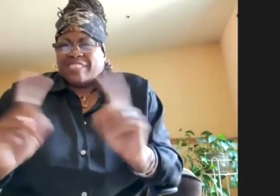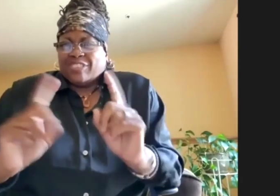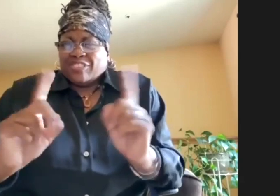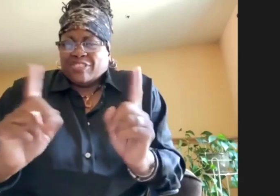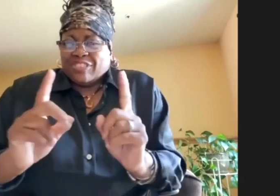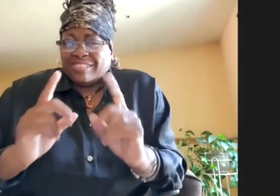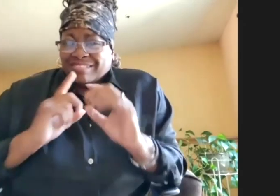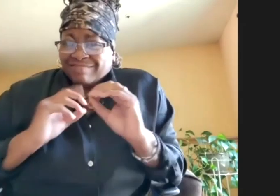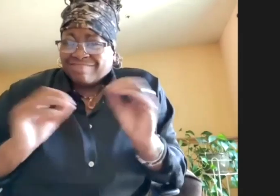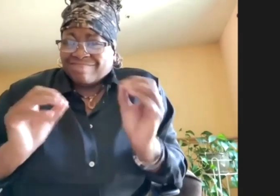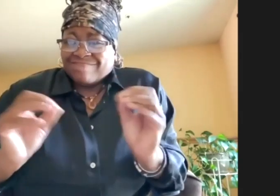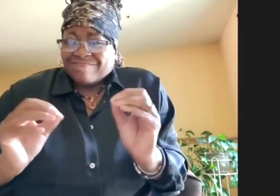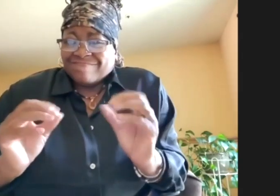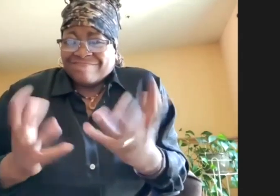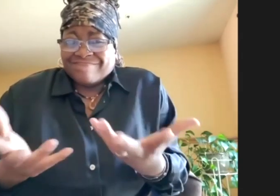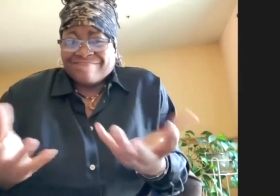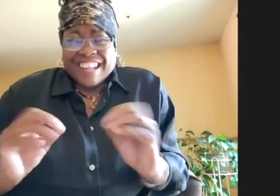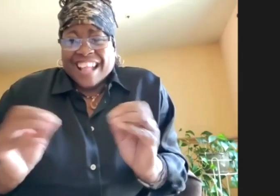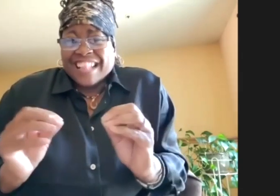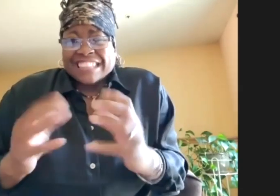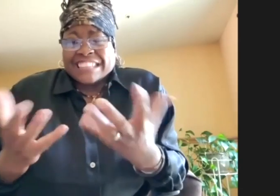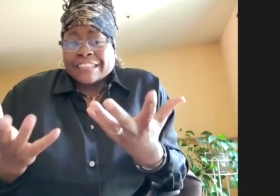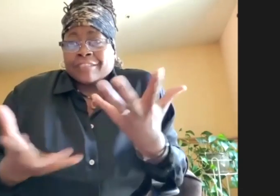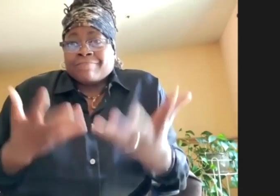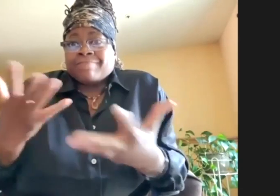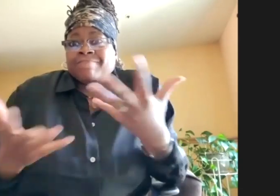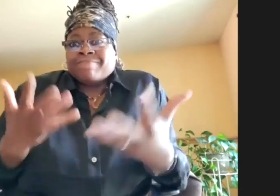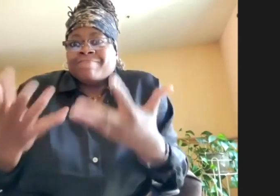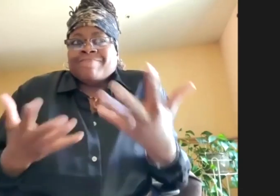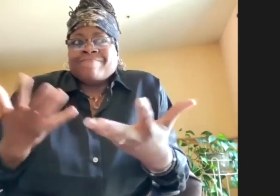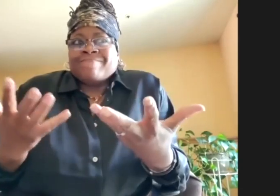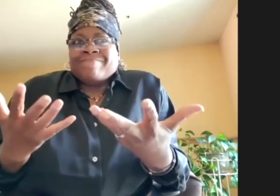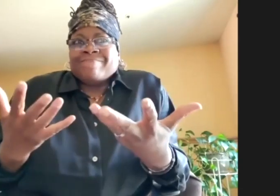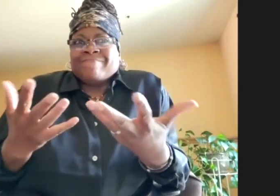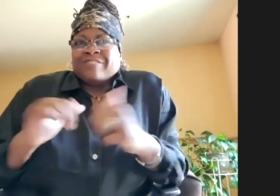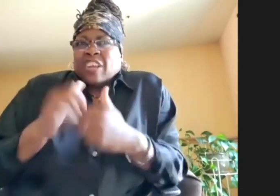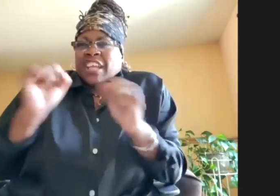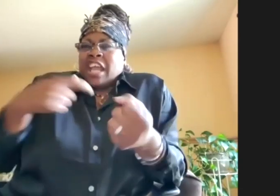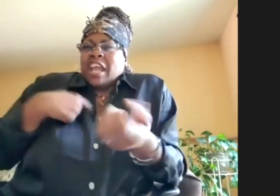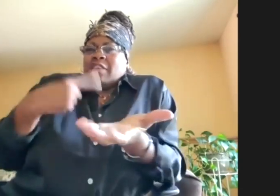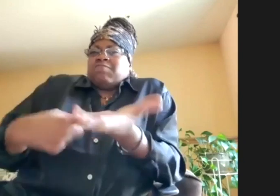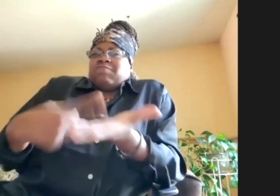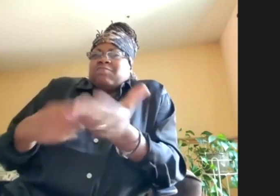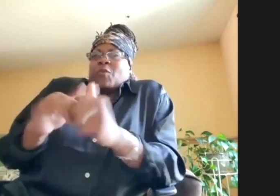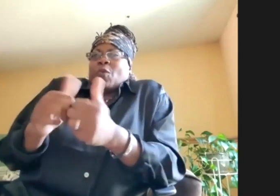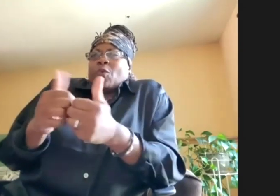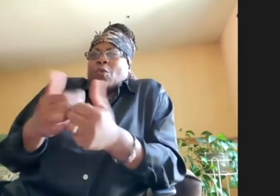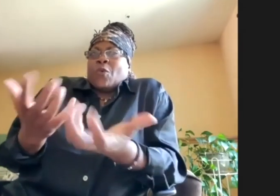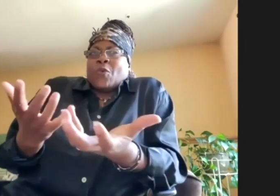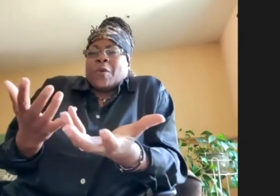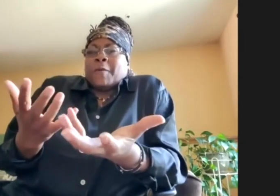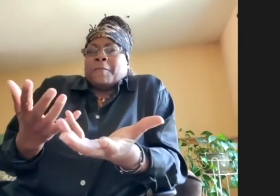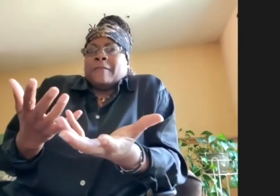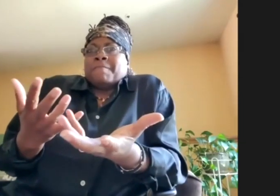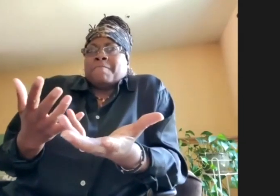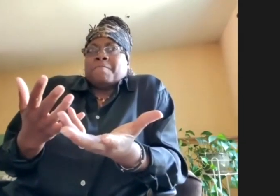How can we protect and preserve those students? Are those, where is that